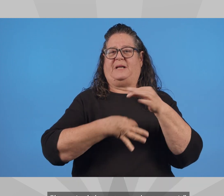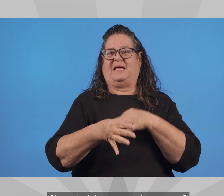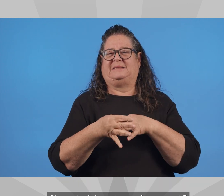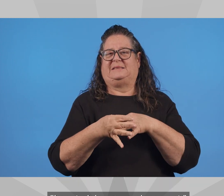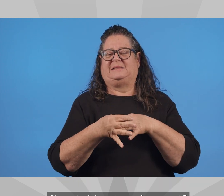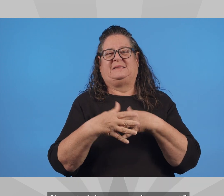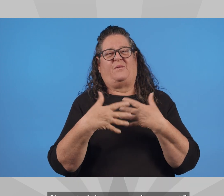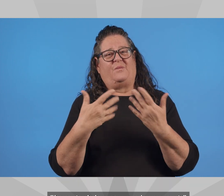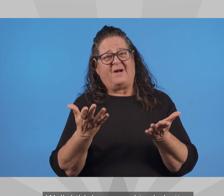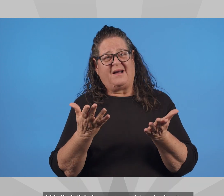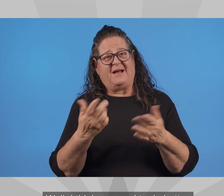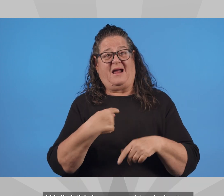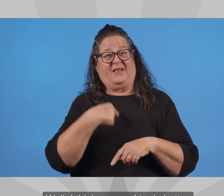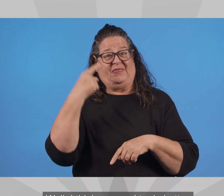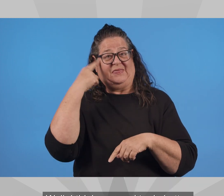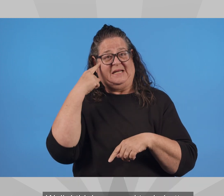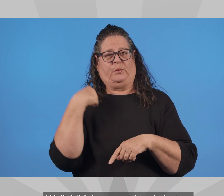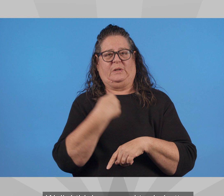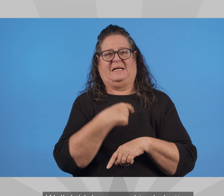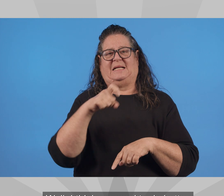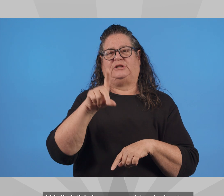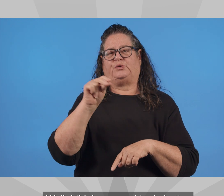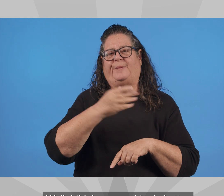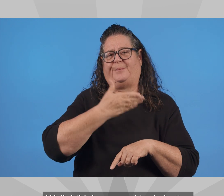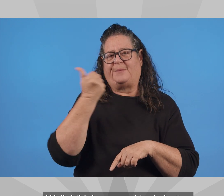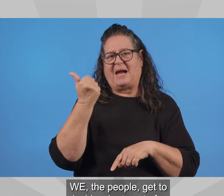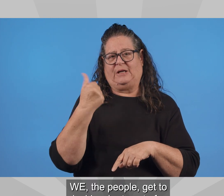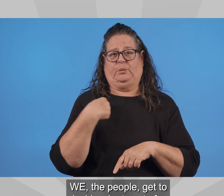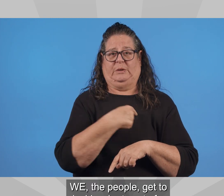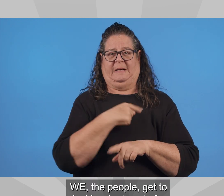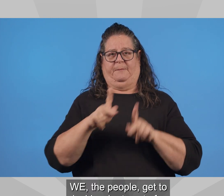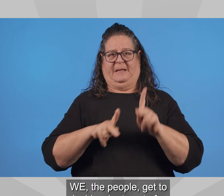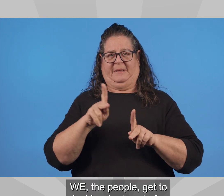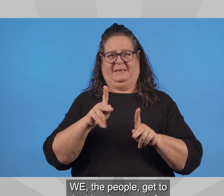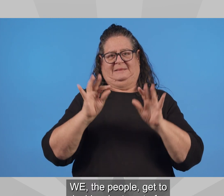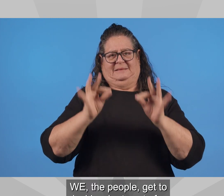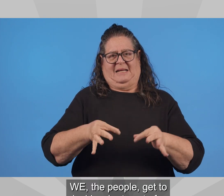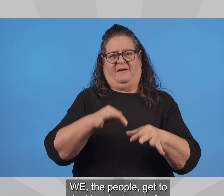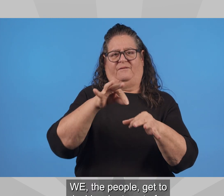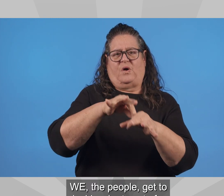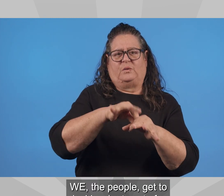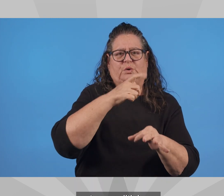replacement. Well, I think we need to do better. We, the people, get to decide who to vote for, not